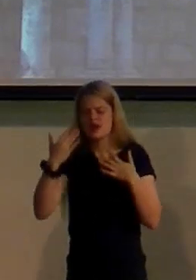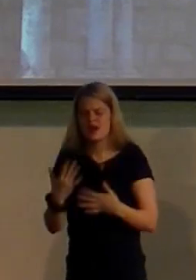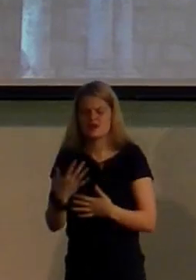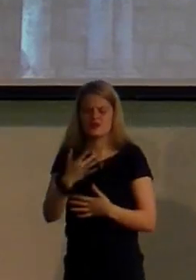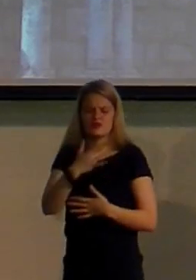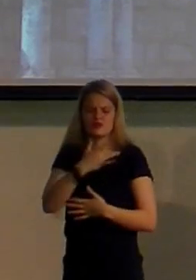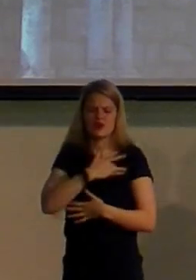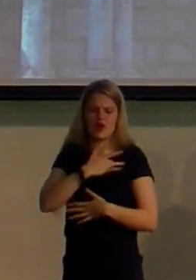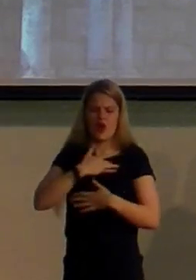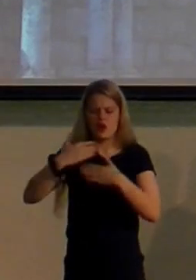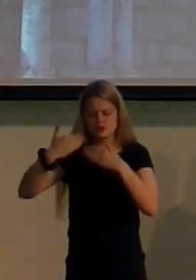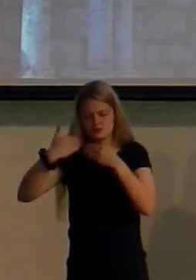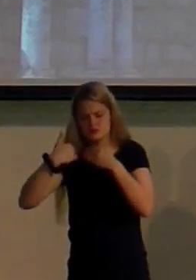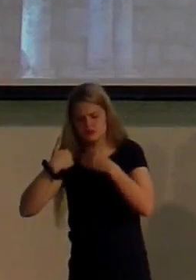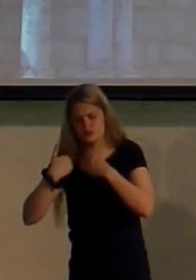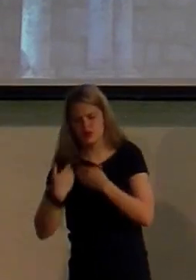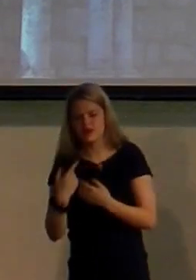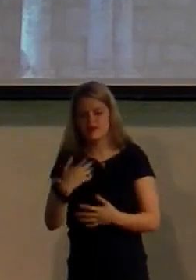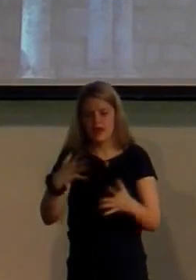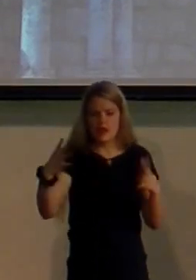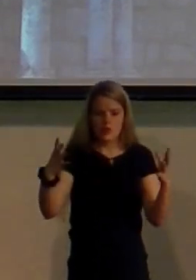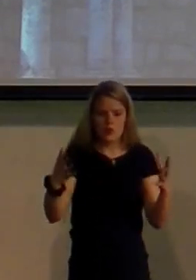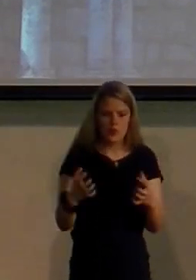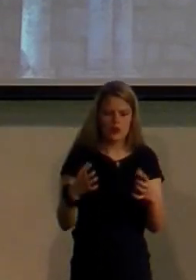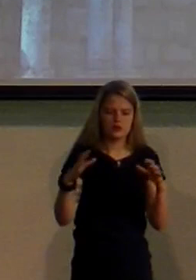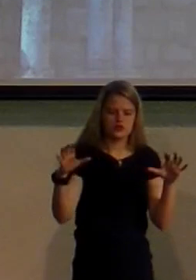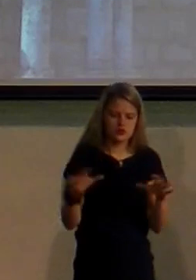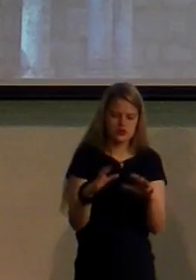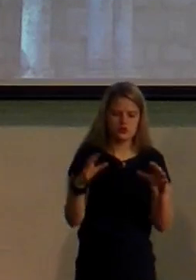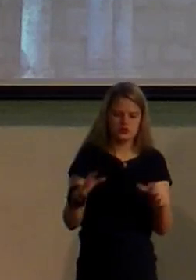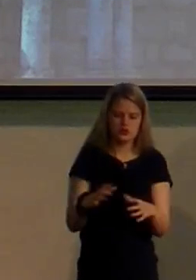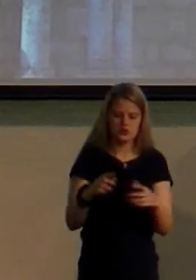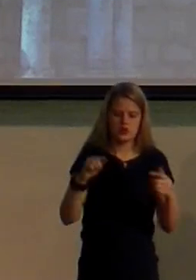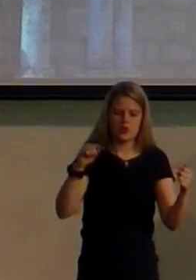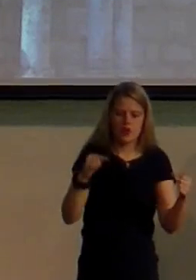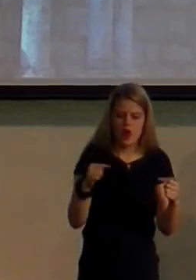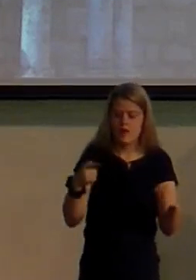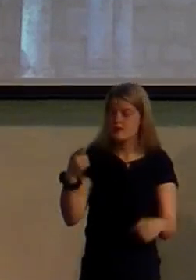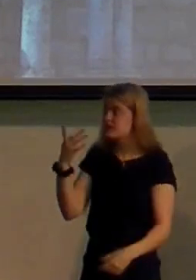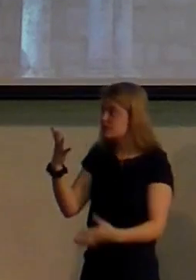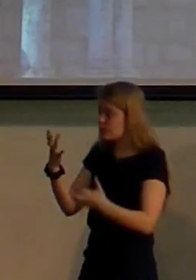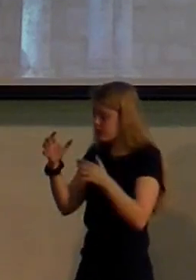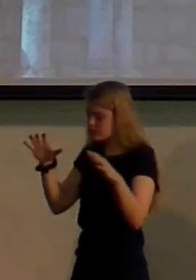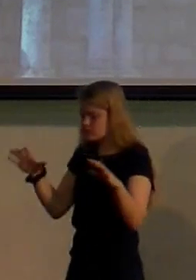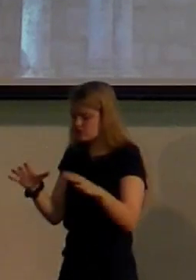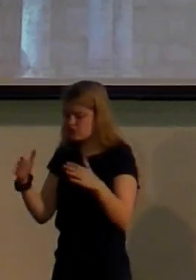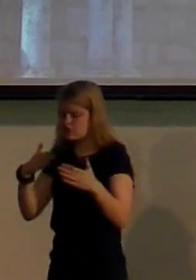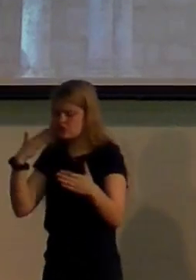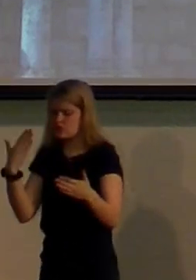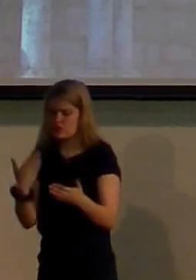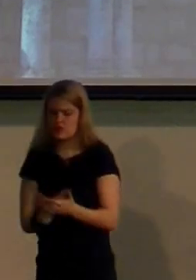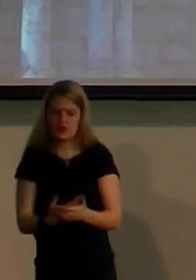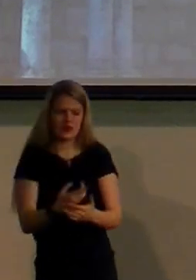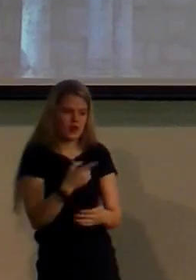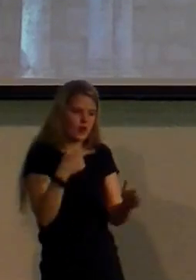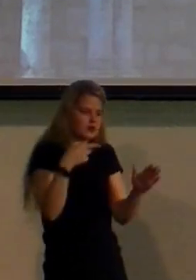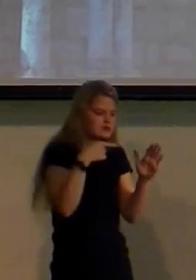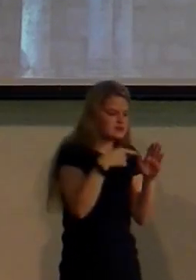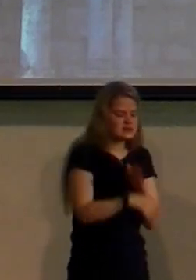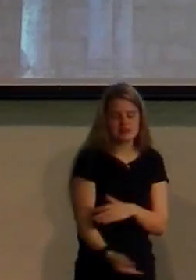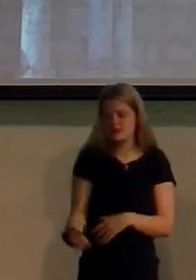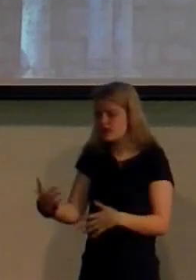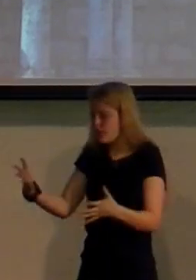They wanted to do harm, and Jesus wanted to do good. They wanted to kill Jesus. Jesus wanted to give